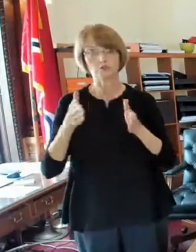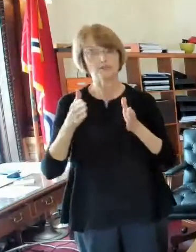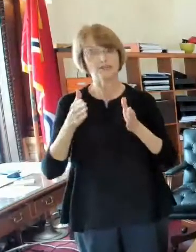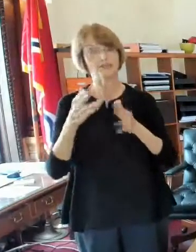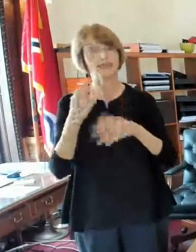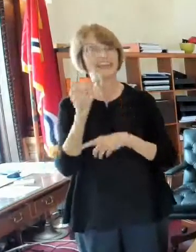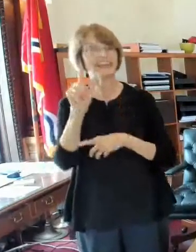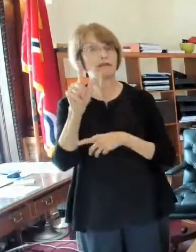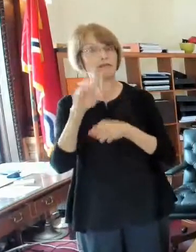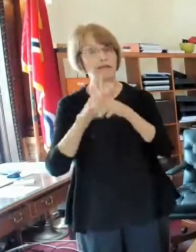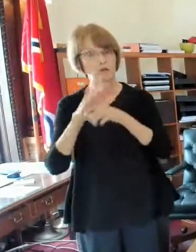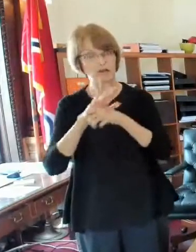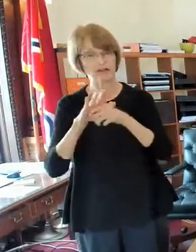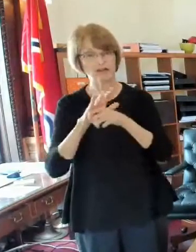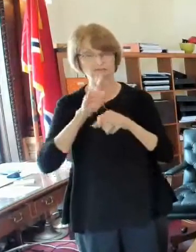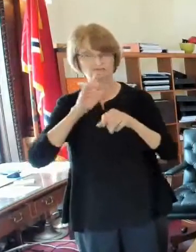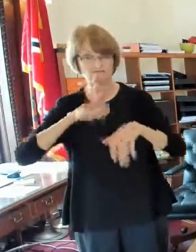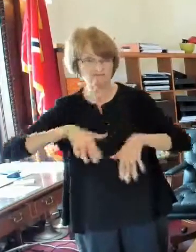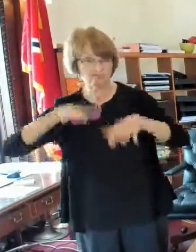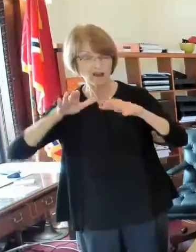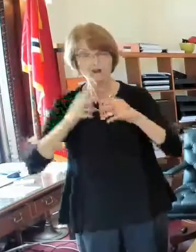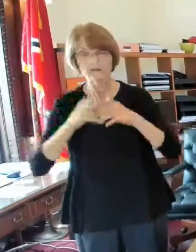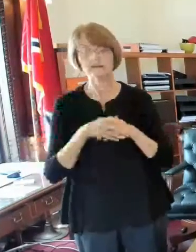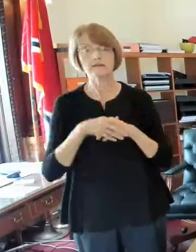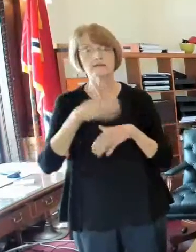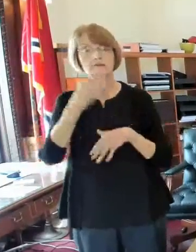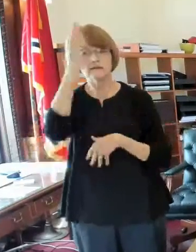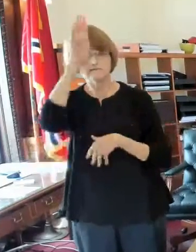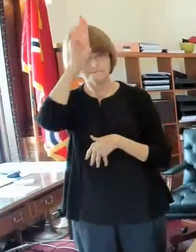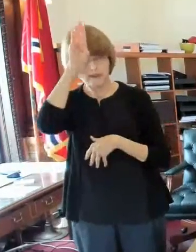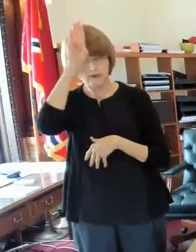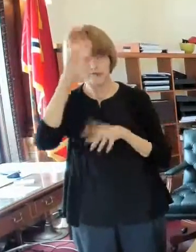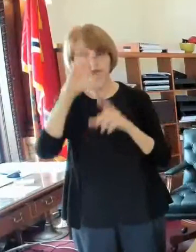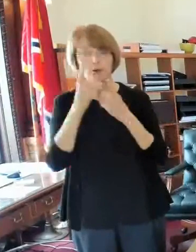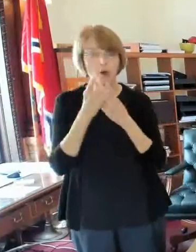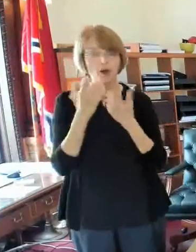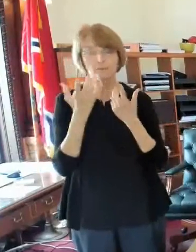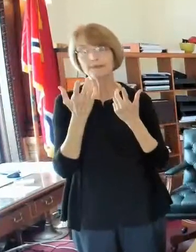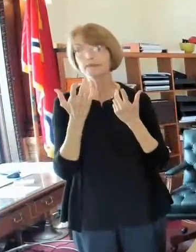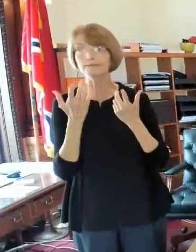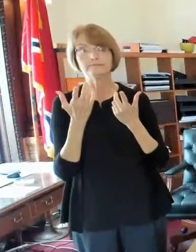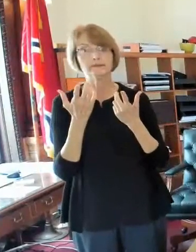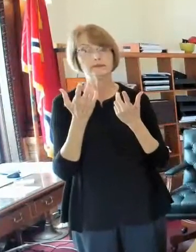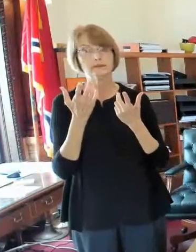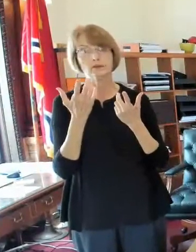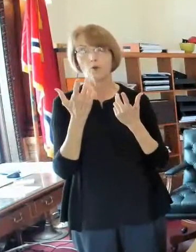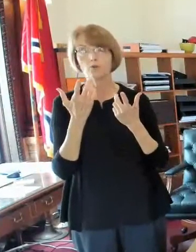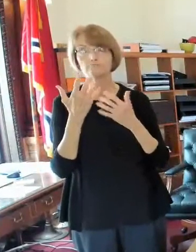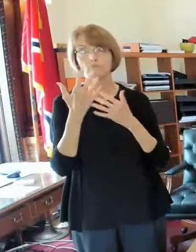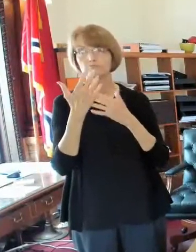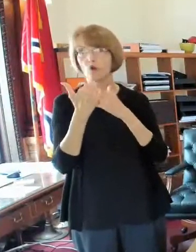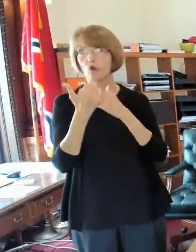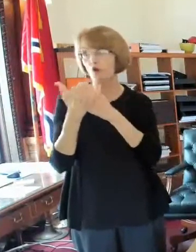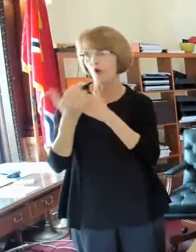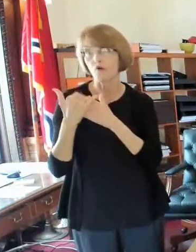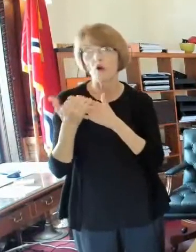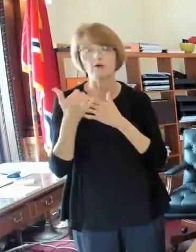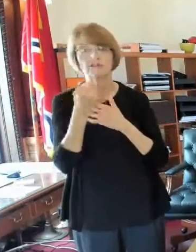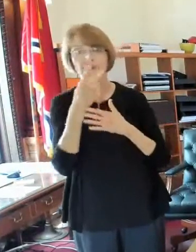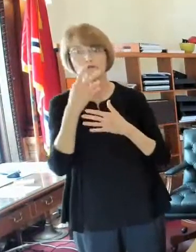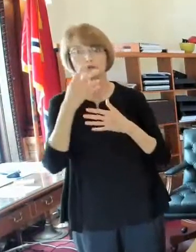department has been out rescuing stranded cars, several of